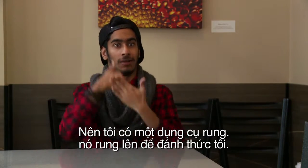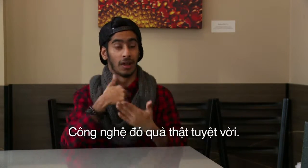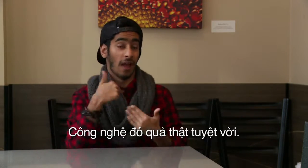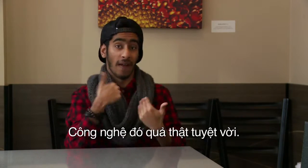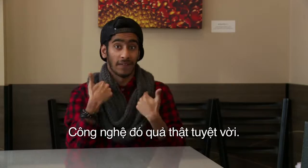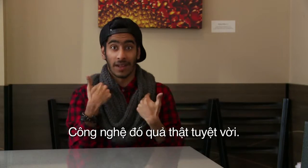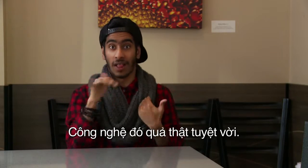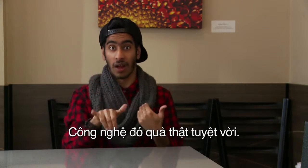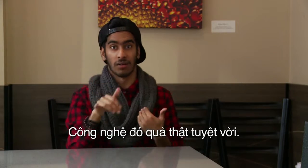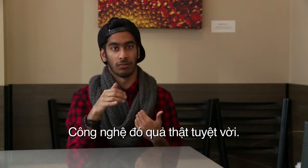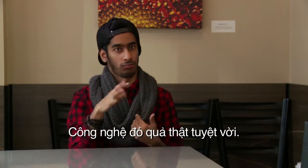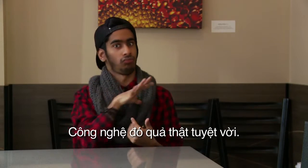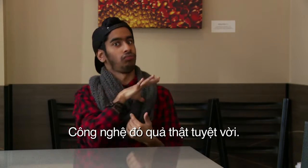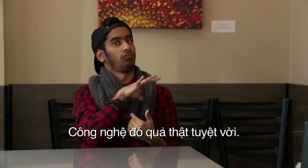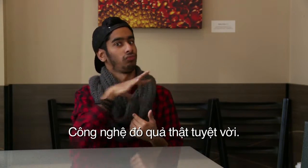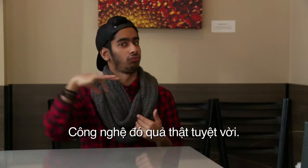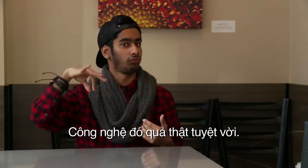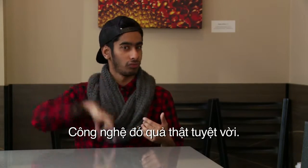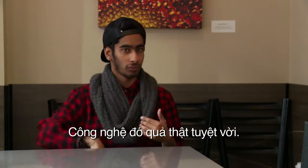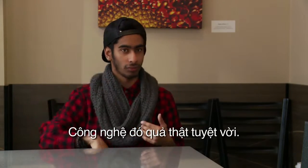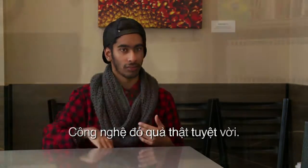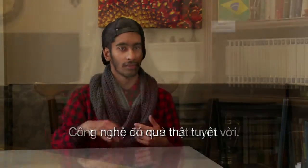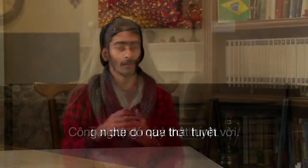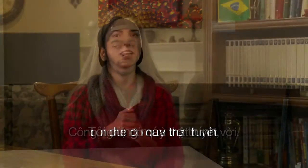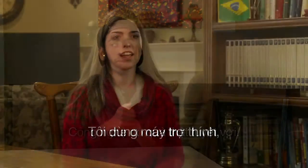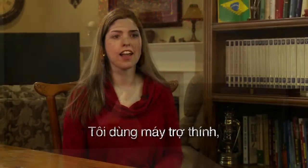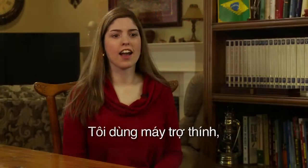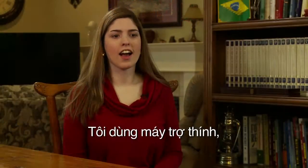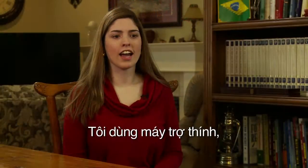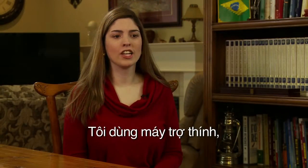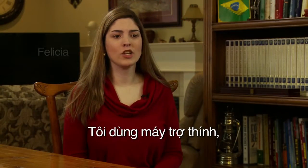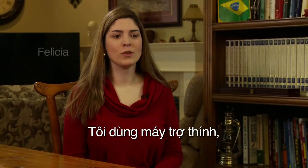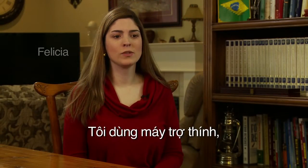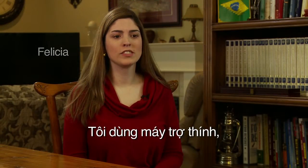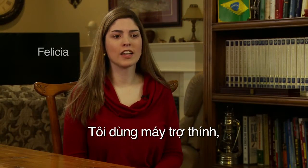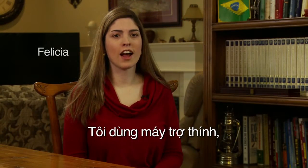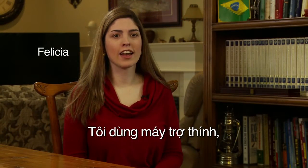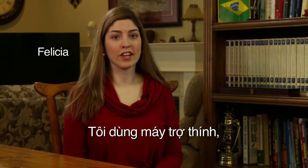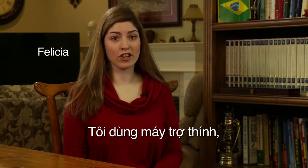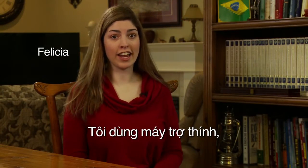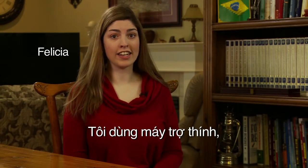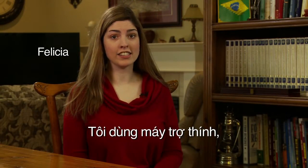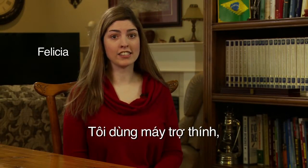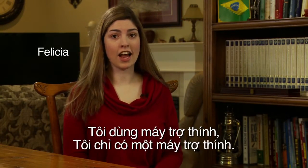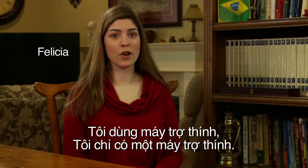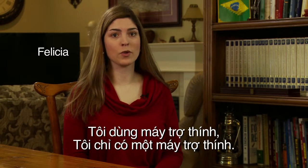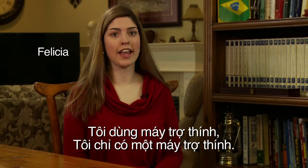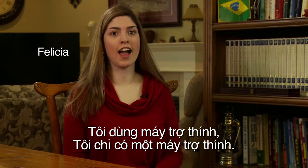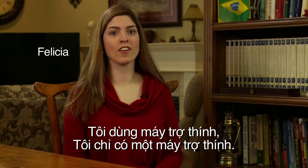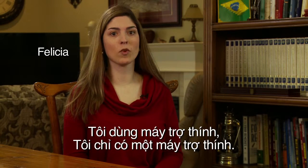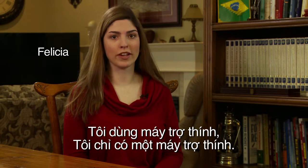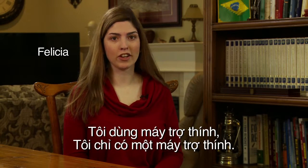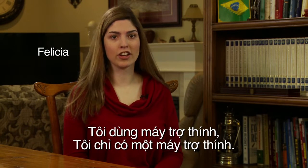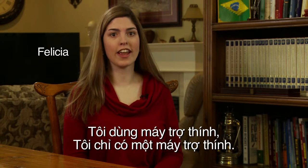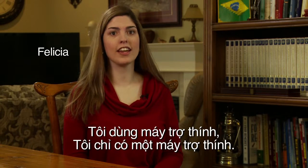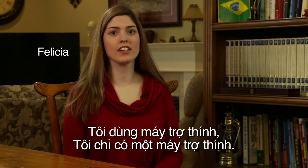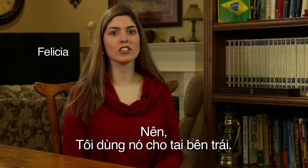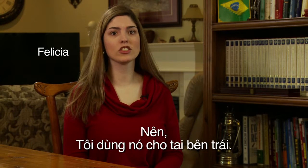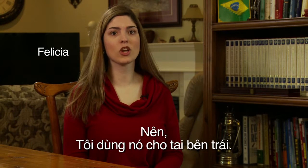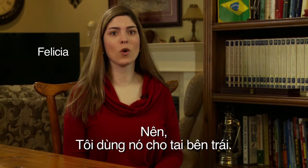up. And it's great to have that technology. I use hearing aids. I only have one hearing aid, so